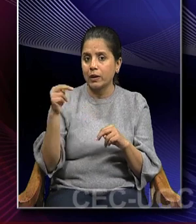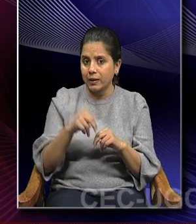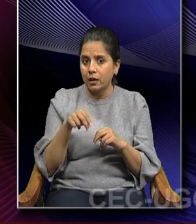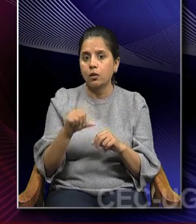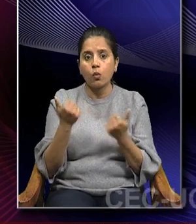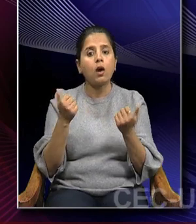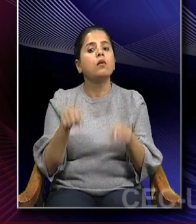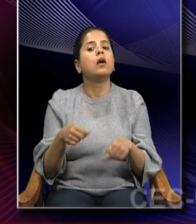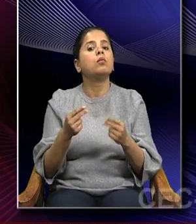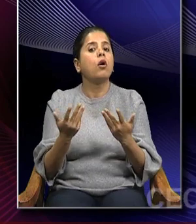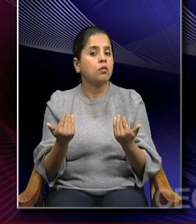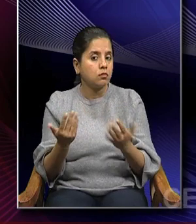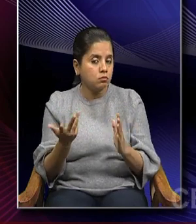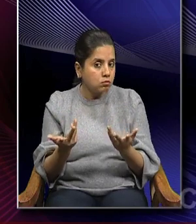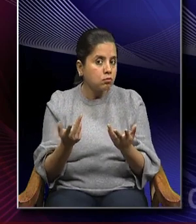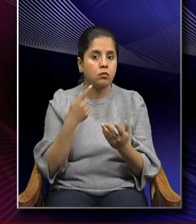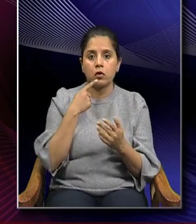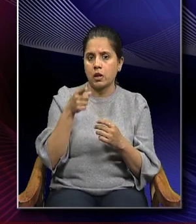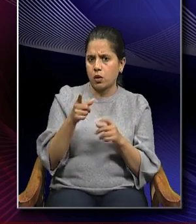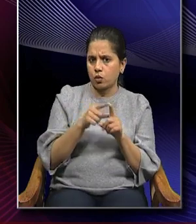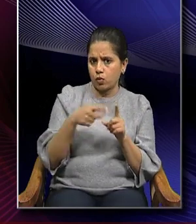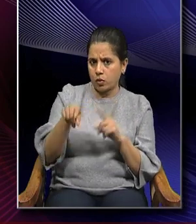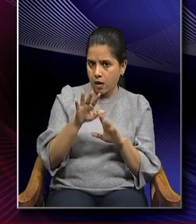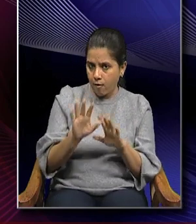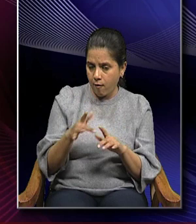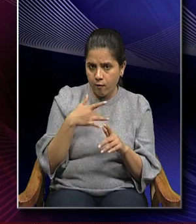not, whether it is doing what